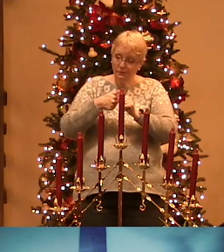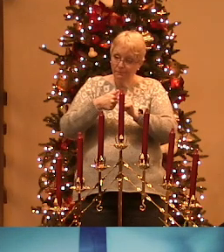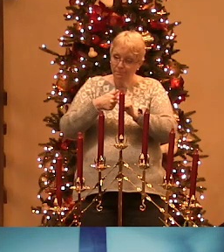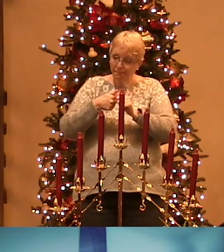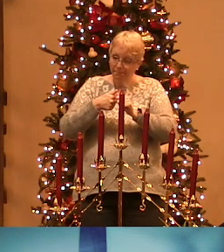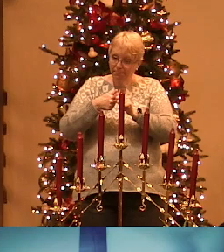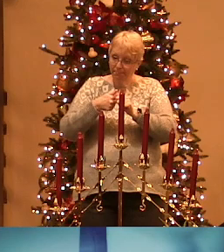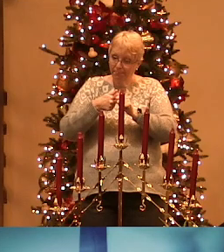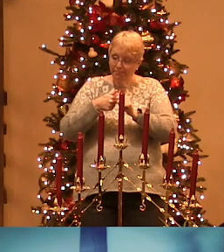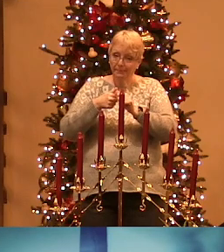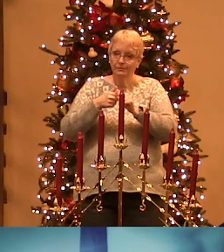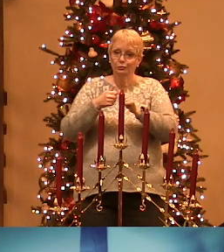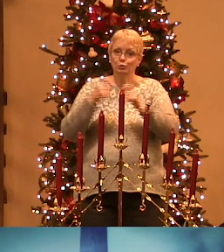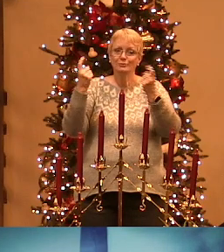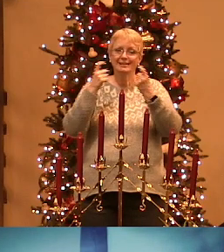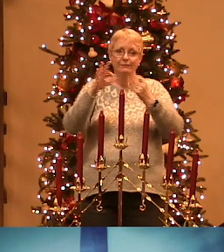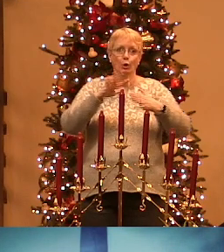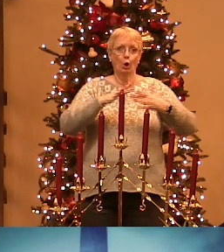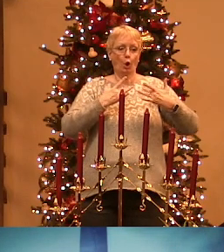the sin of a heart problem,